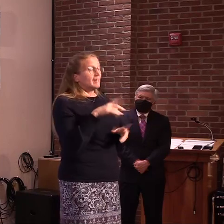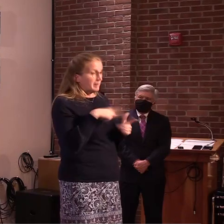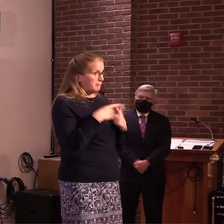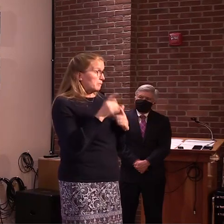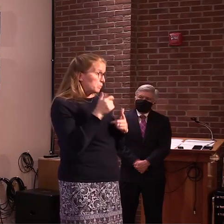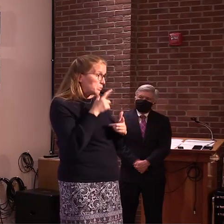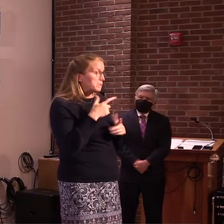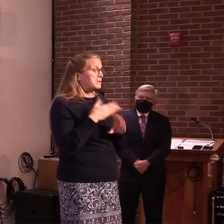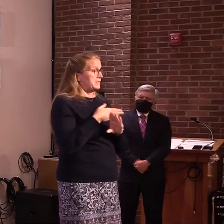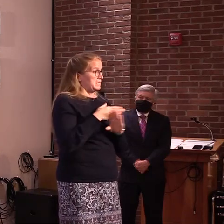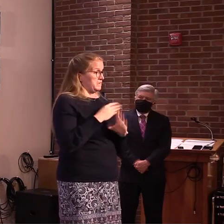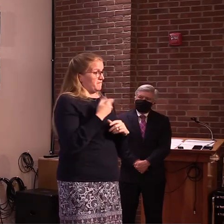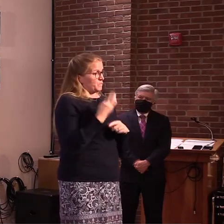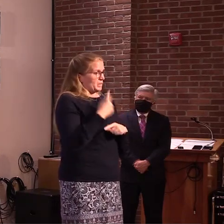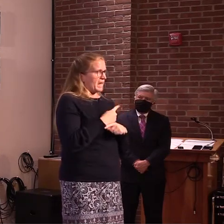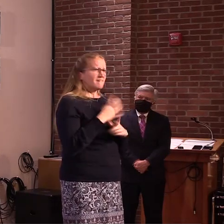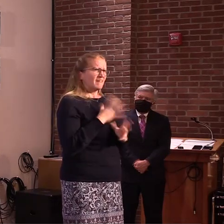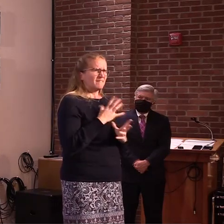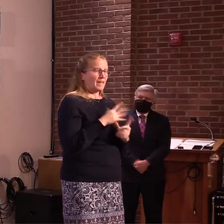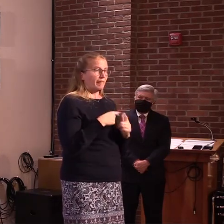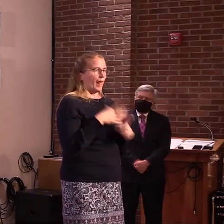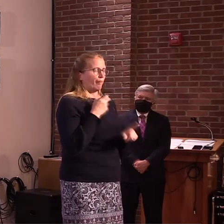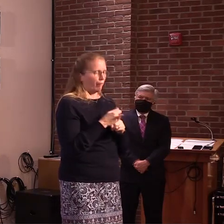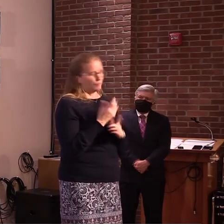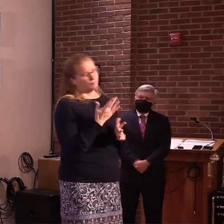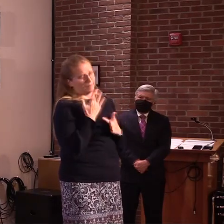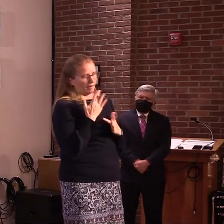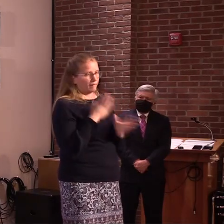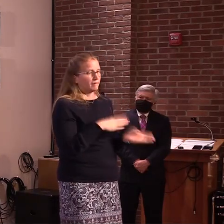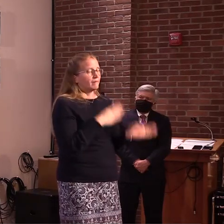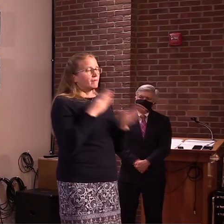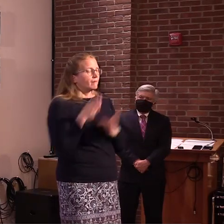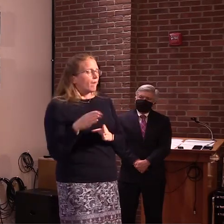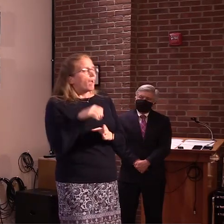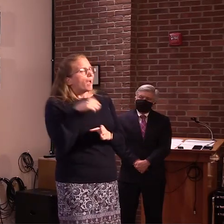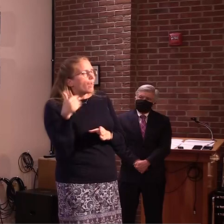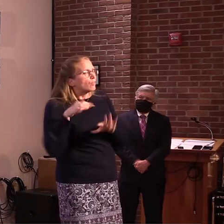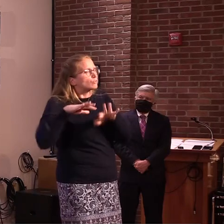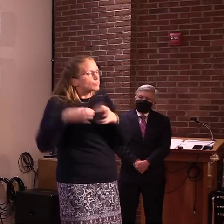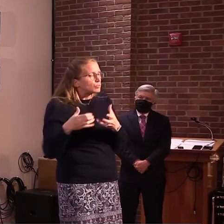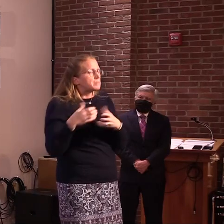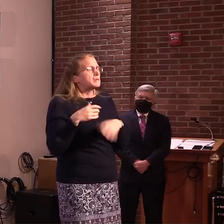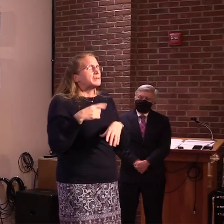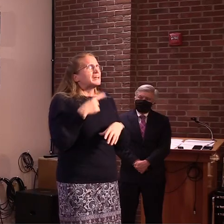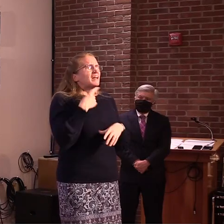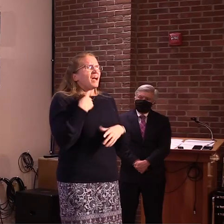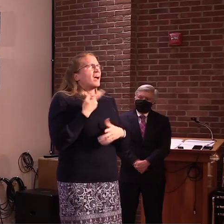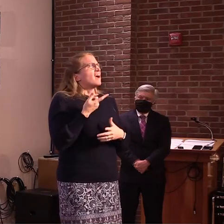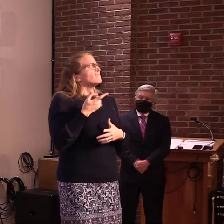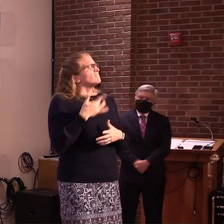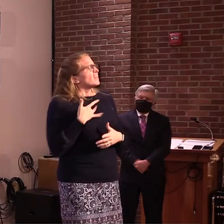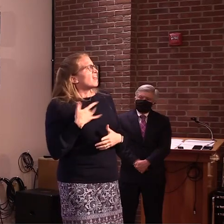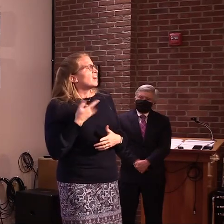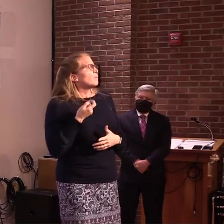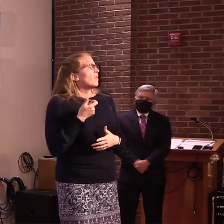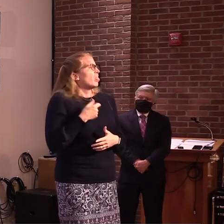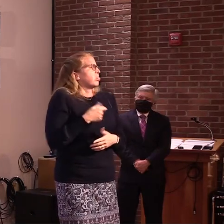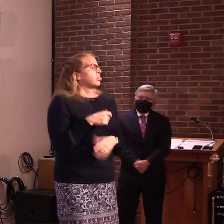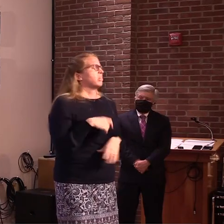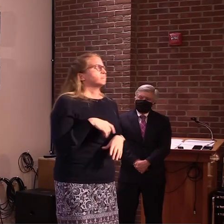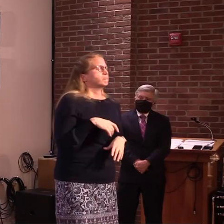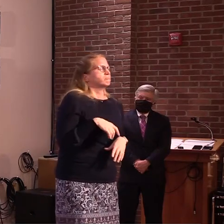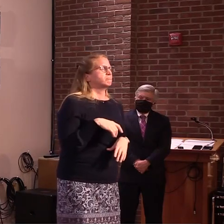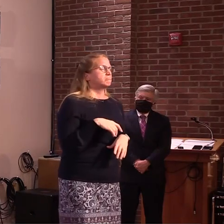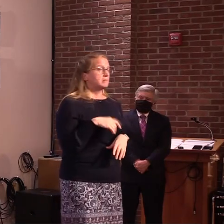sick. So a subtle symptom, minor symptom, nothing that would be reported to anybody, but